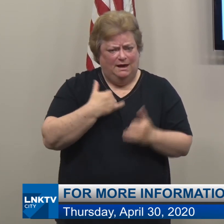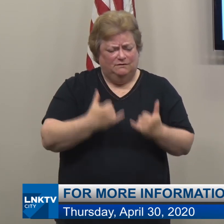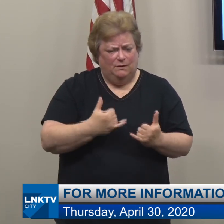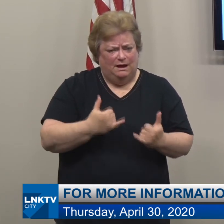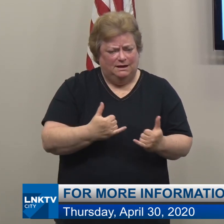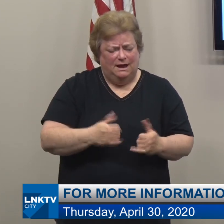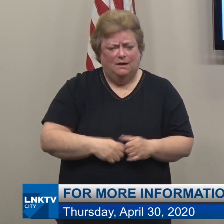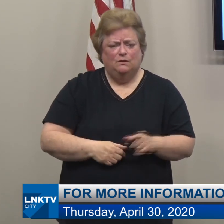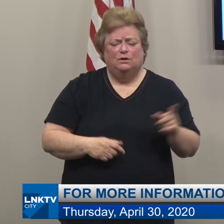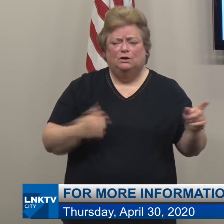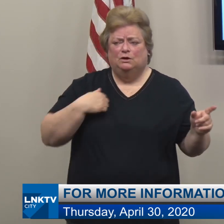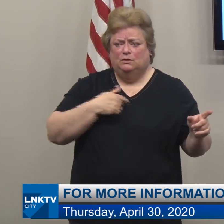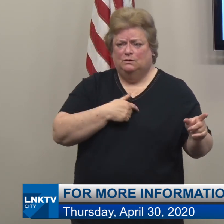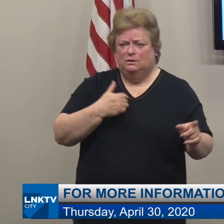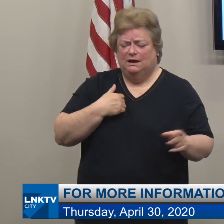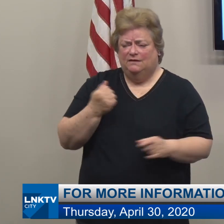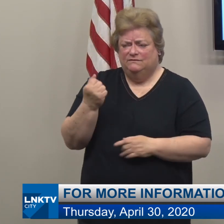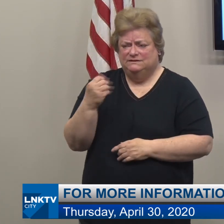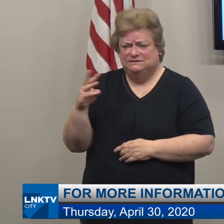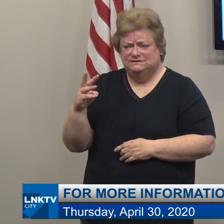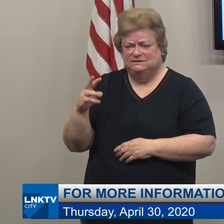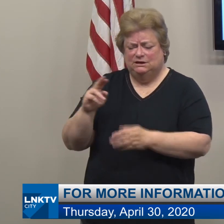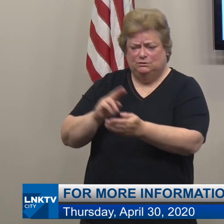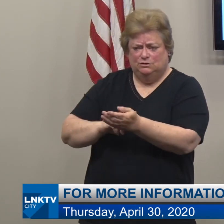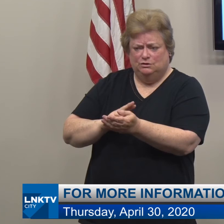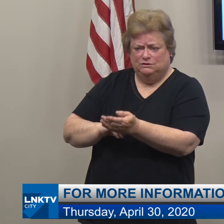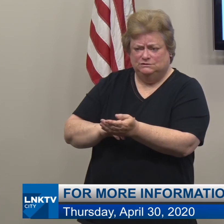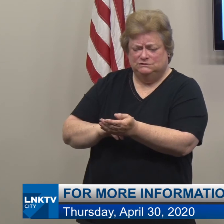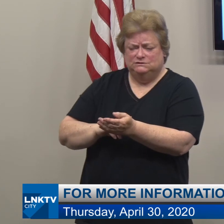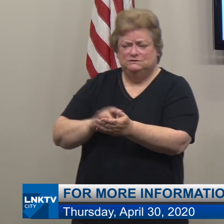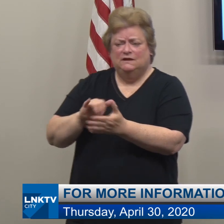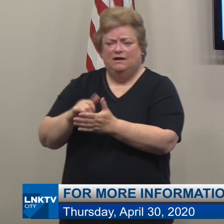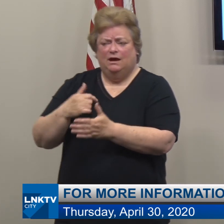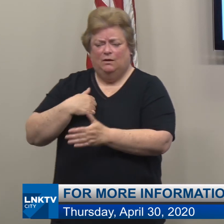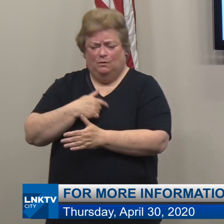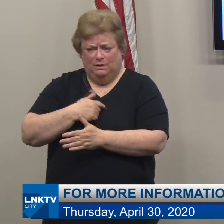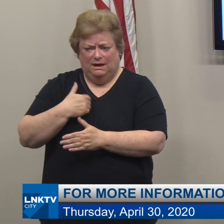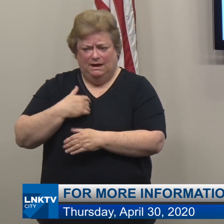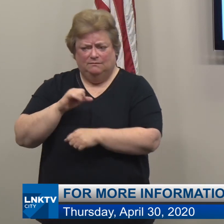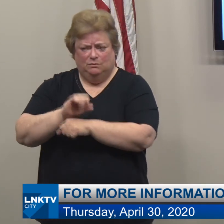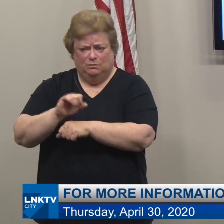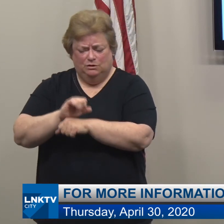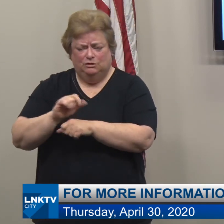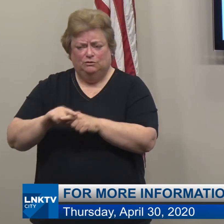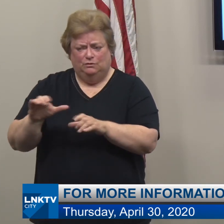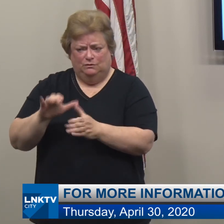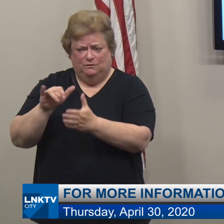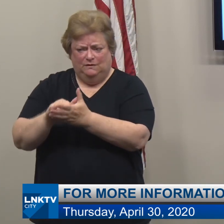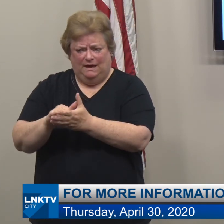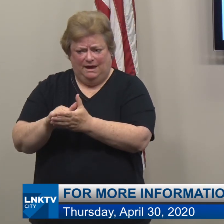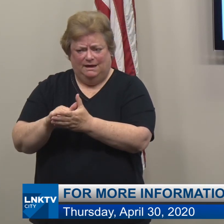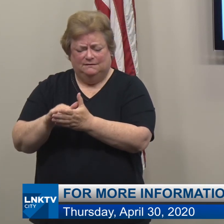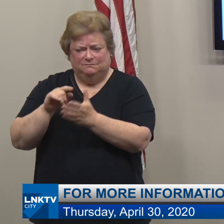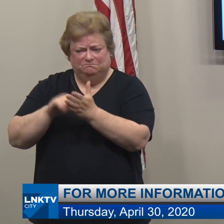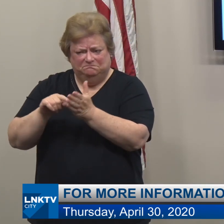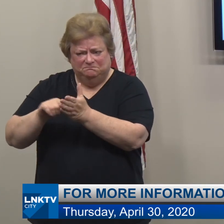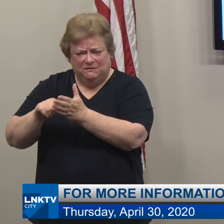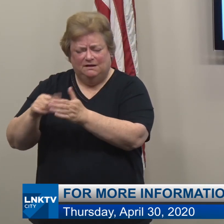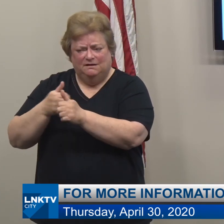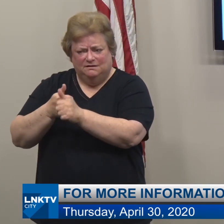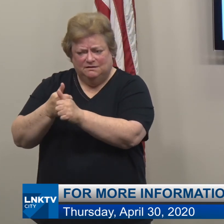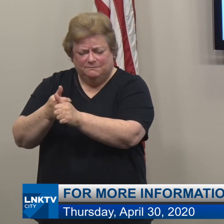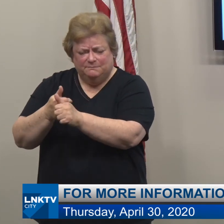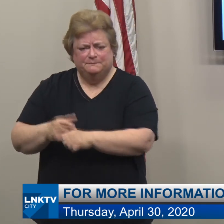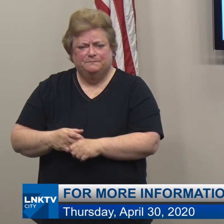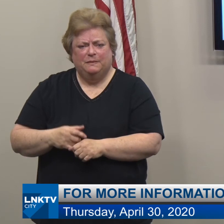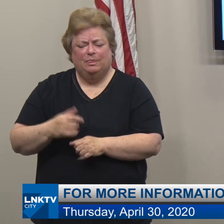have 16 nurses that we can employ to do this. And at the moment, we have